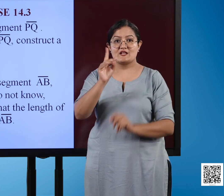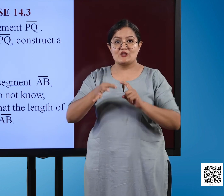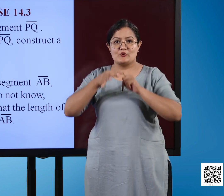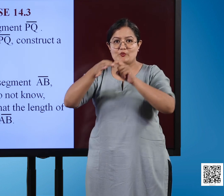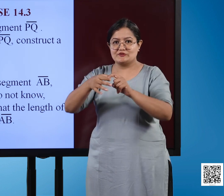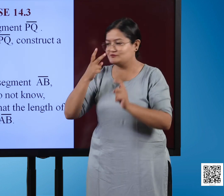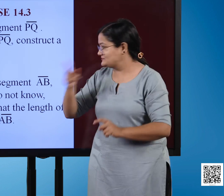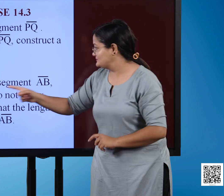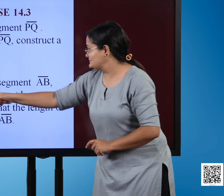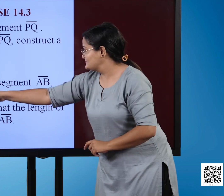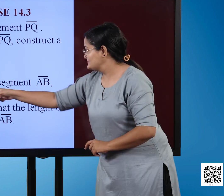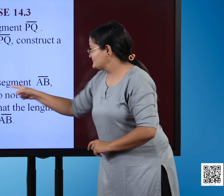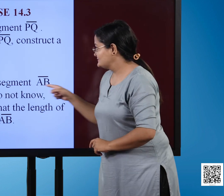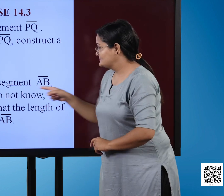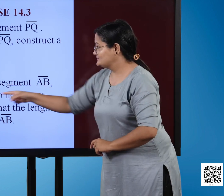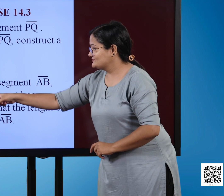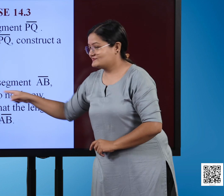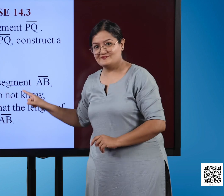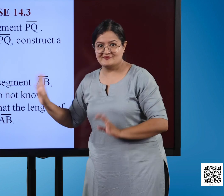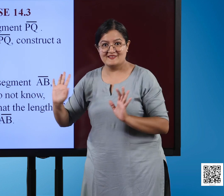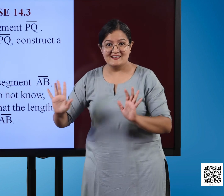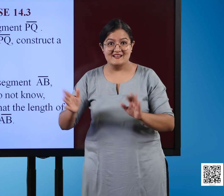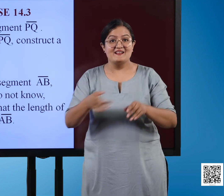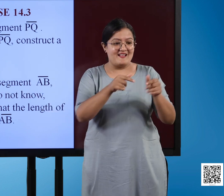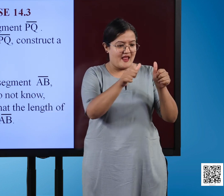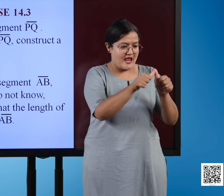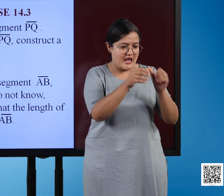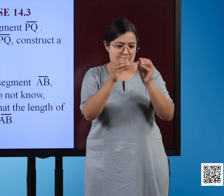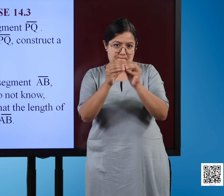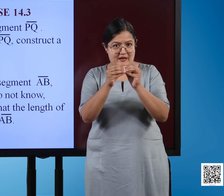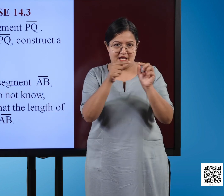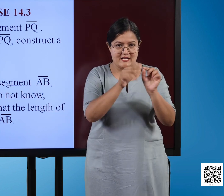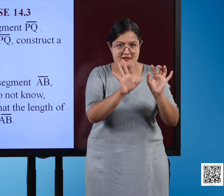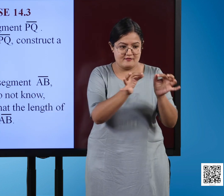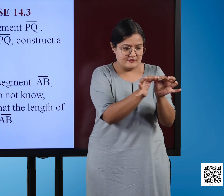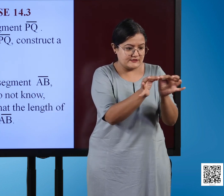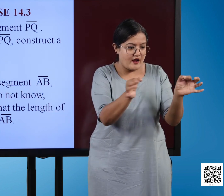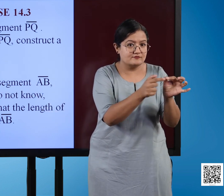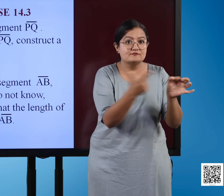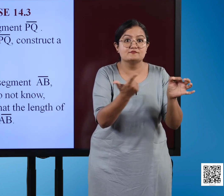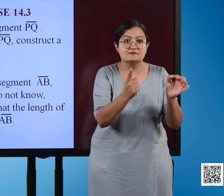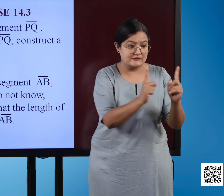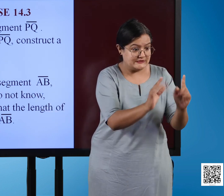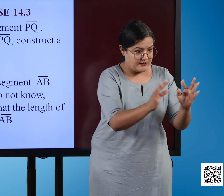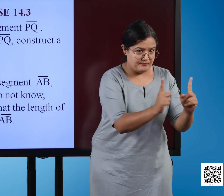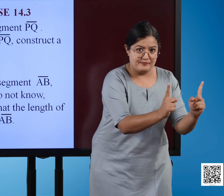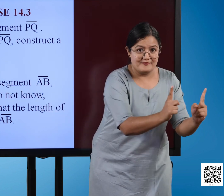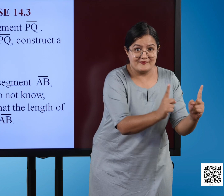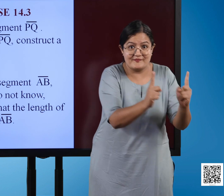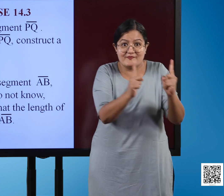Two. Given some line segment AB, whose length you do not know, construct line segment PQ such